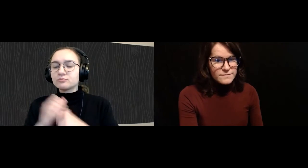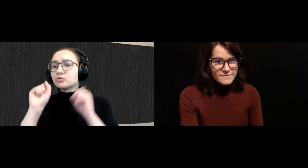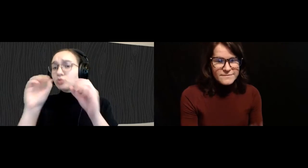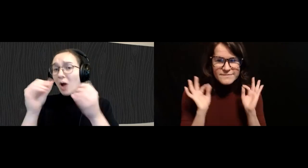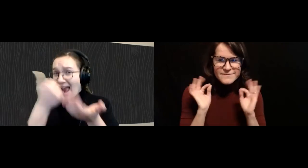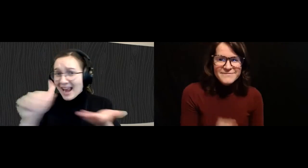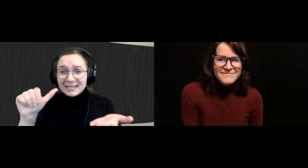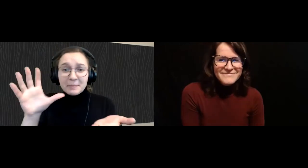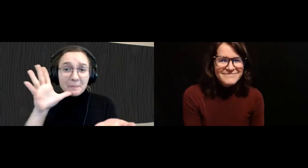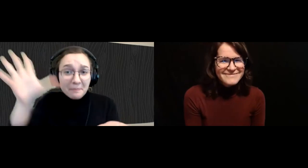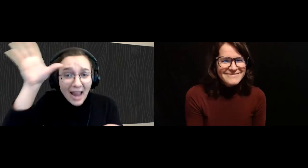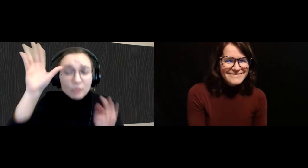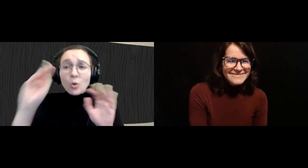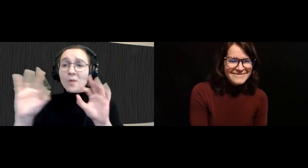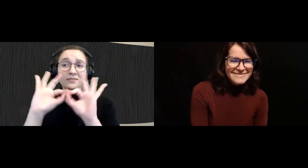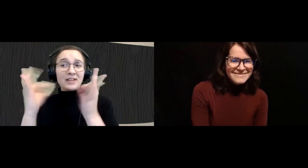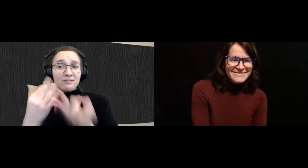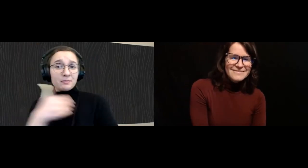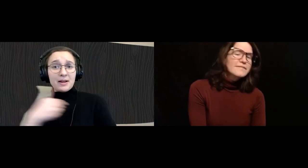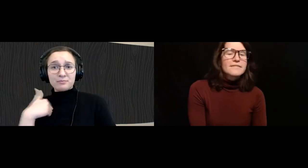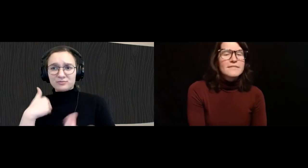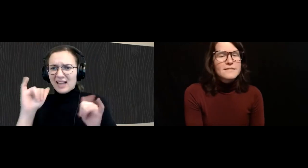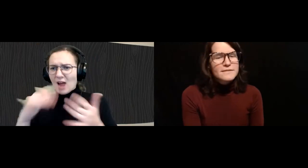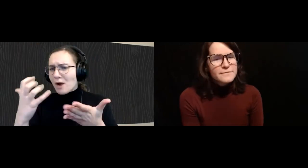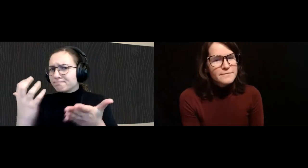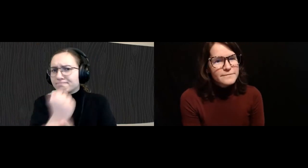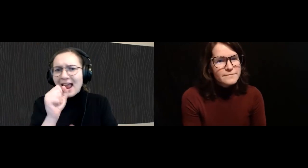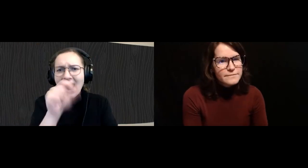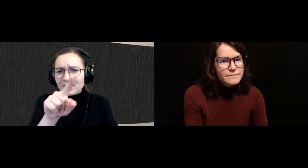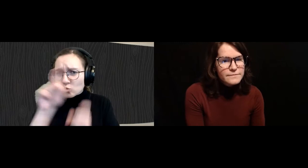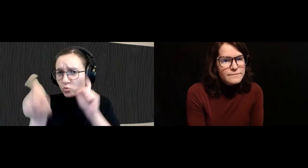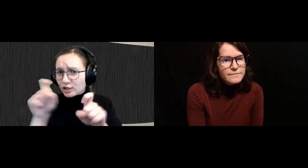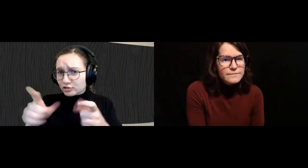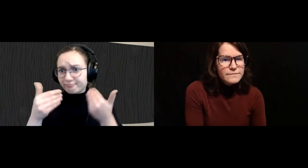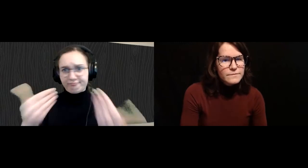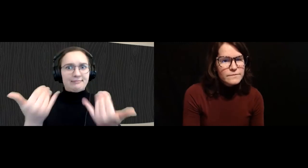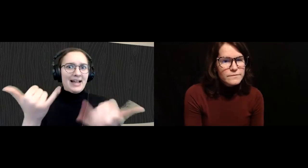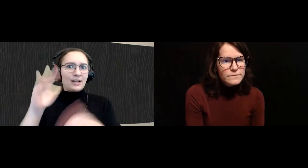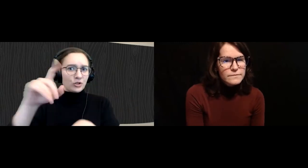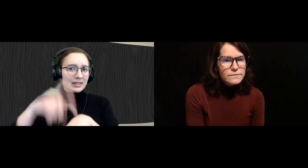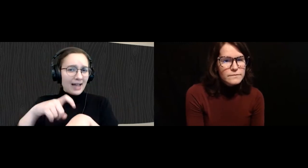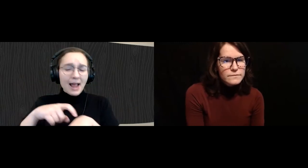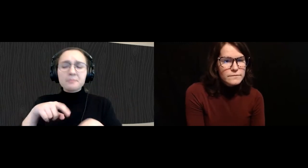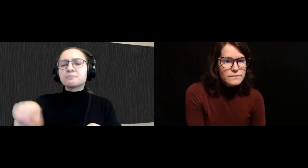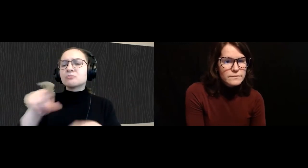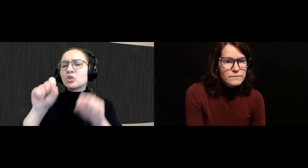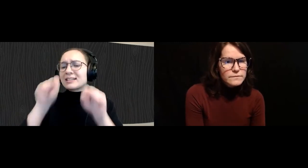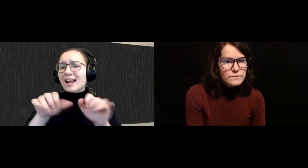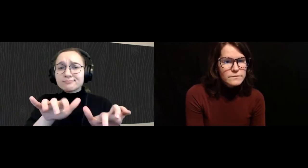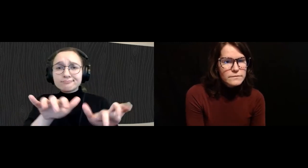professionals. So are there any parents or family members that want to ask a question? Now's your